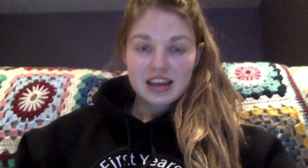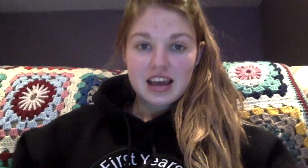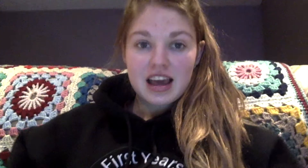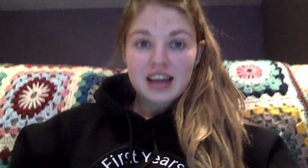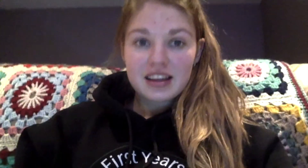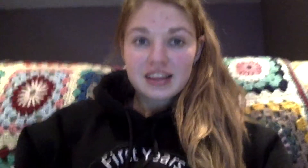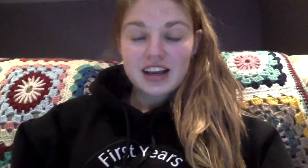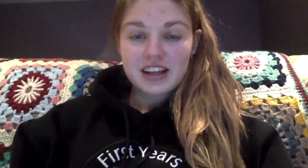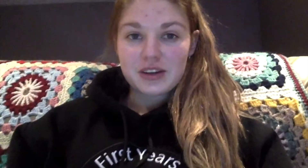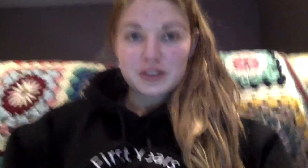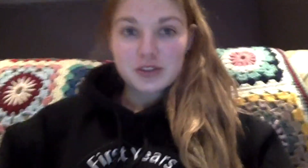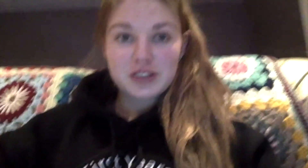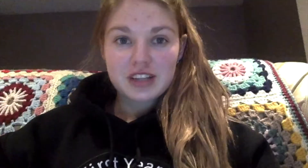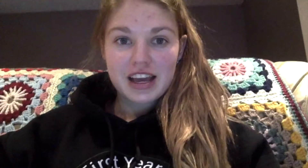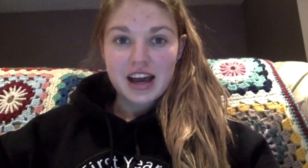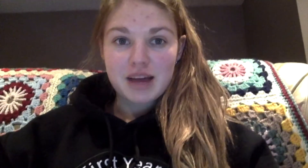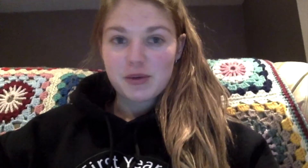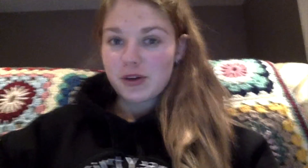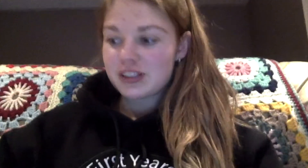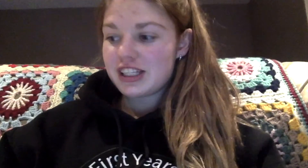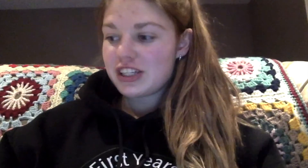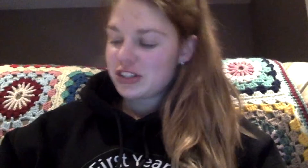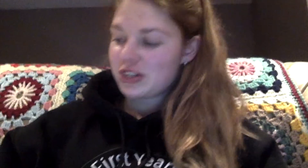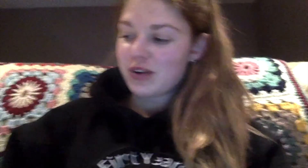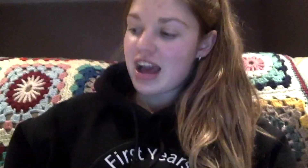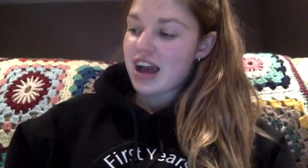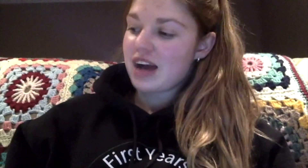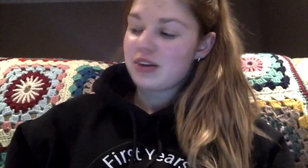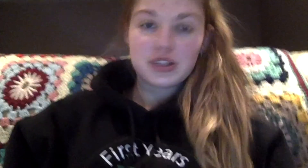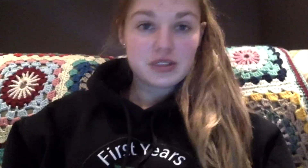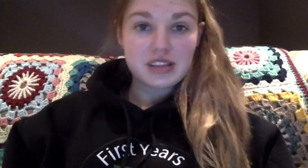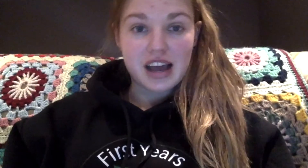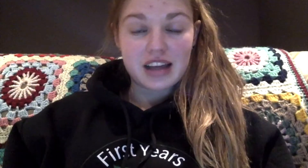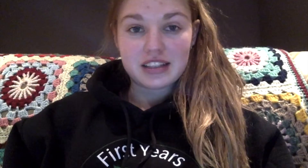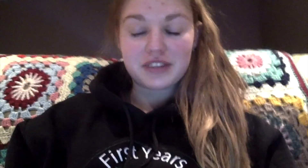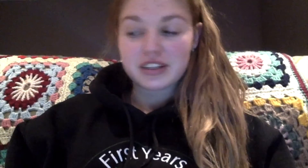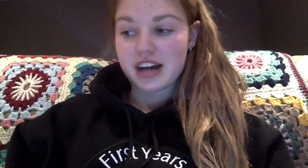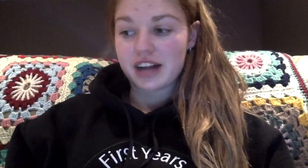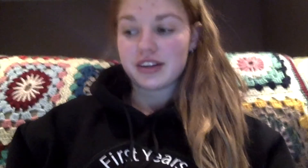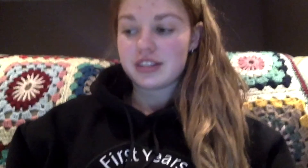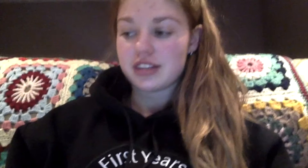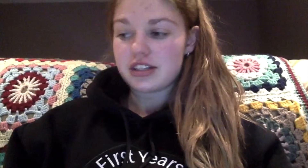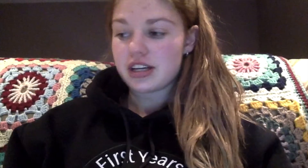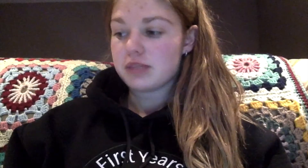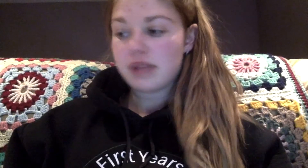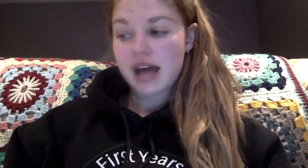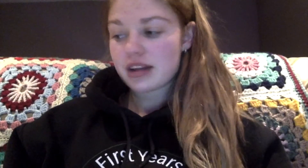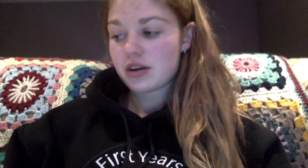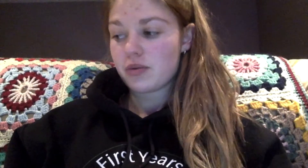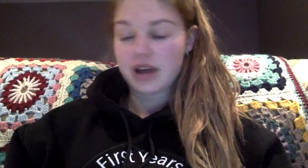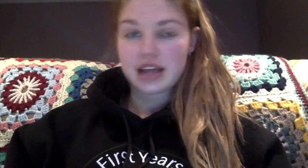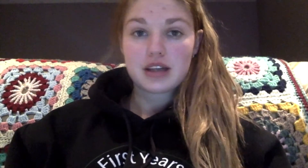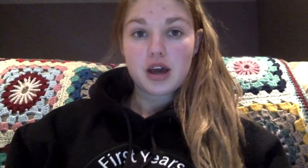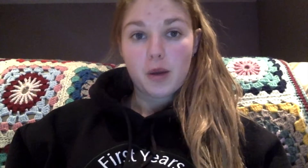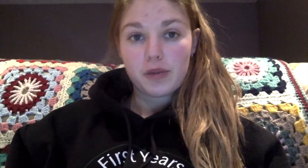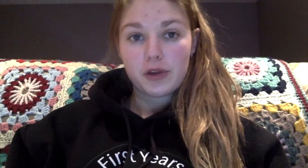Hello, so today I'm going to teach you how to sign different colors such as black, white, blue,